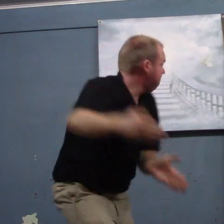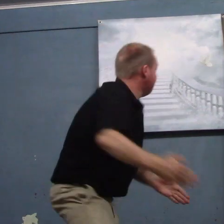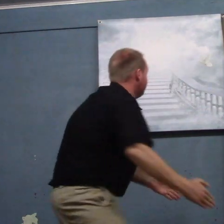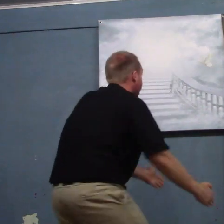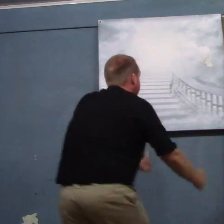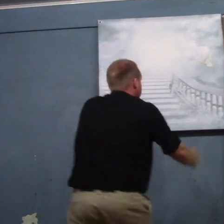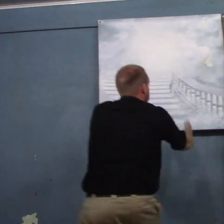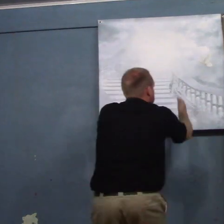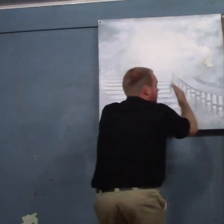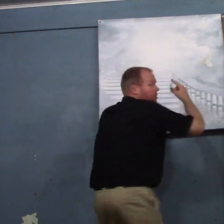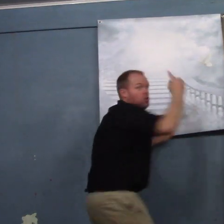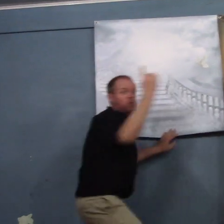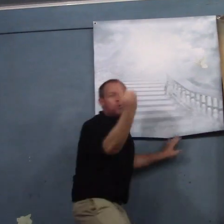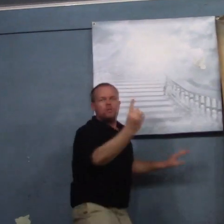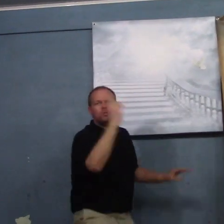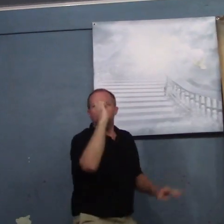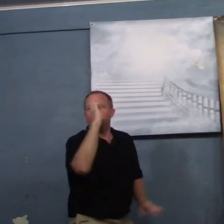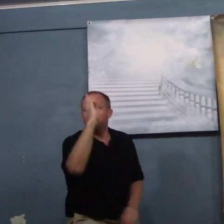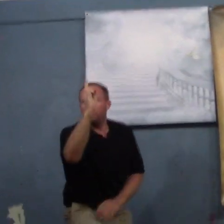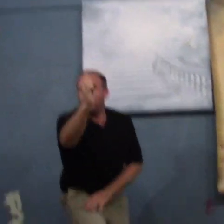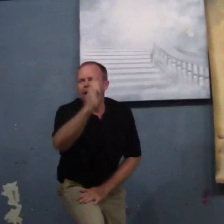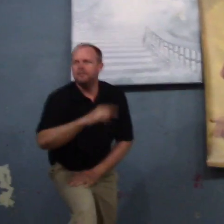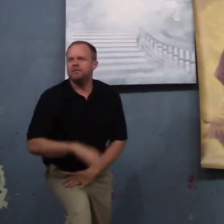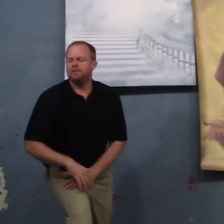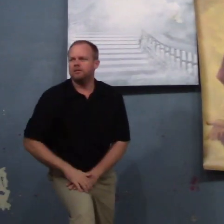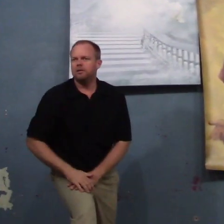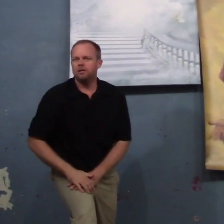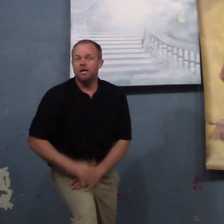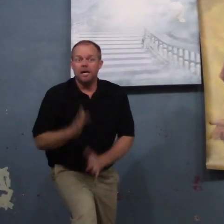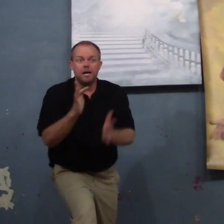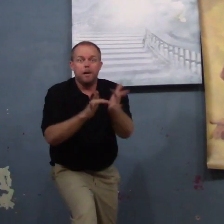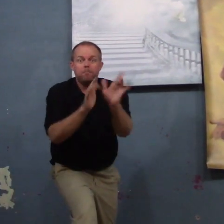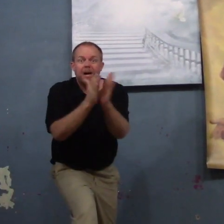There is only one way to heaven, only one.